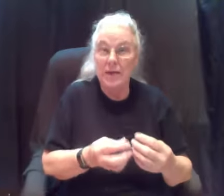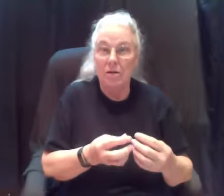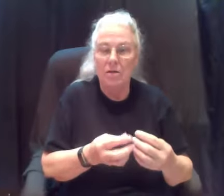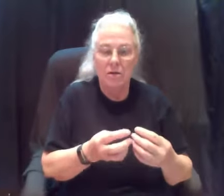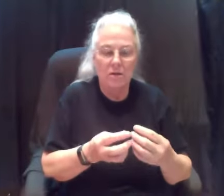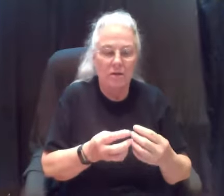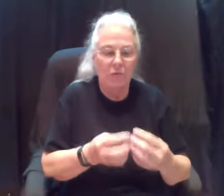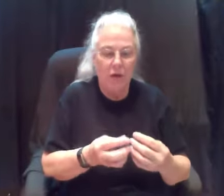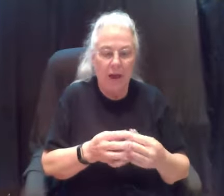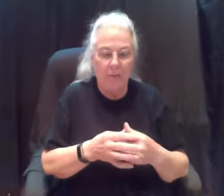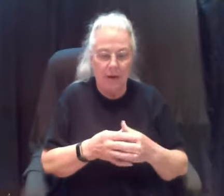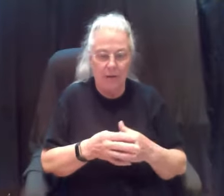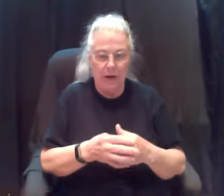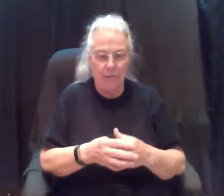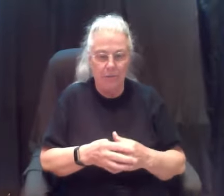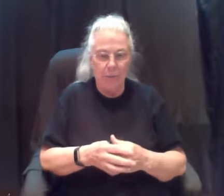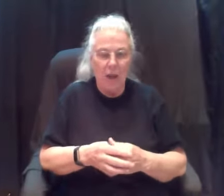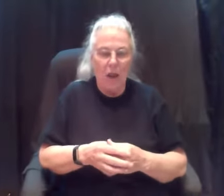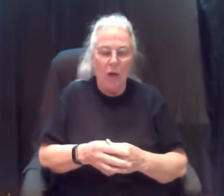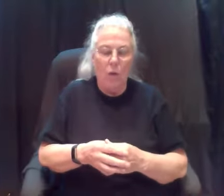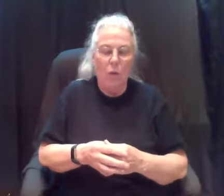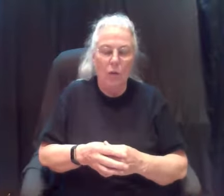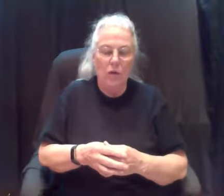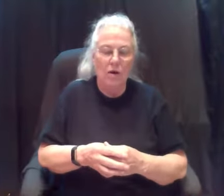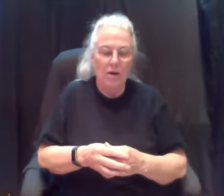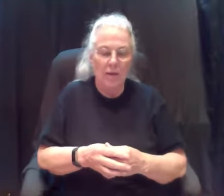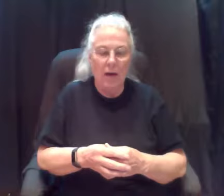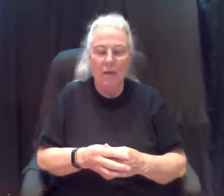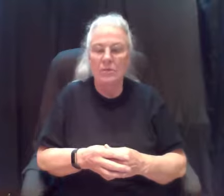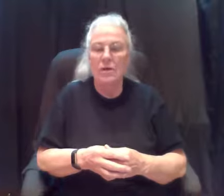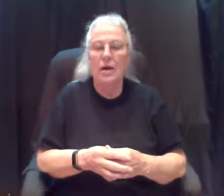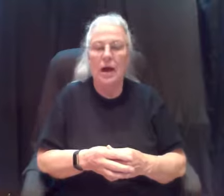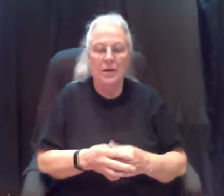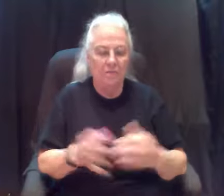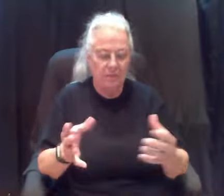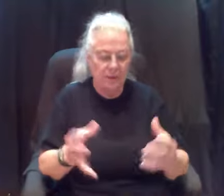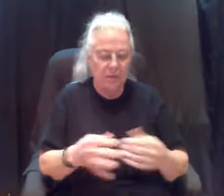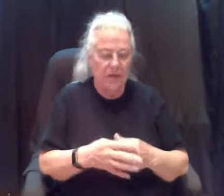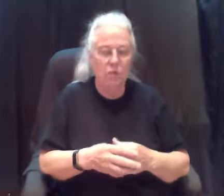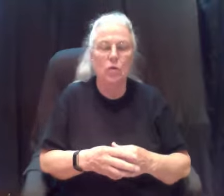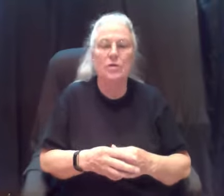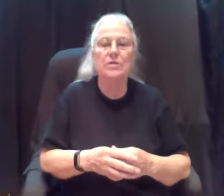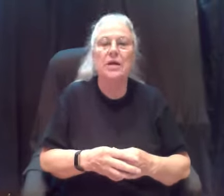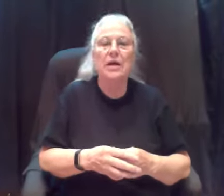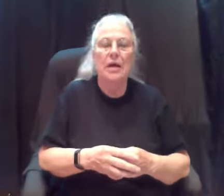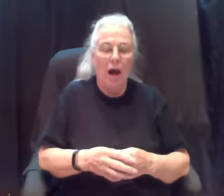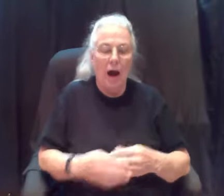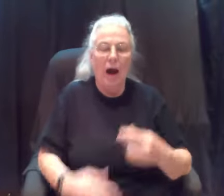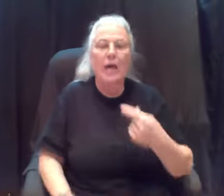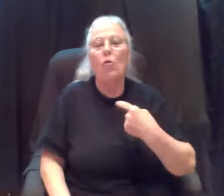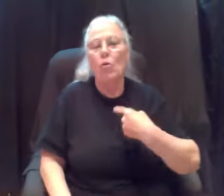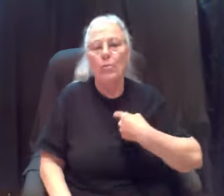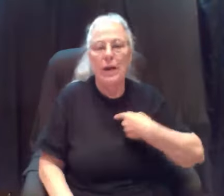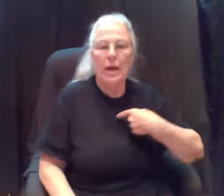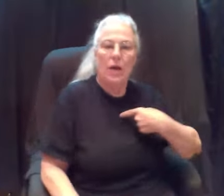ASL vocabulary. When we talk about some of these words, I or me, and you're